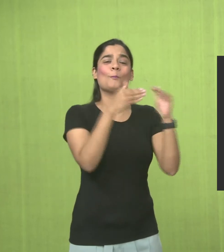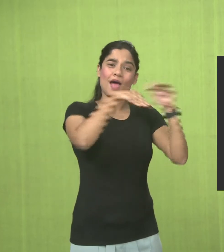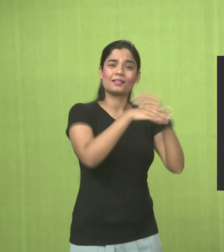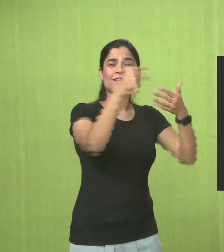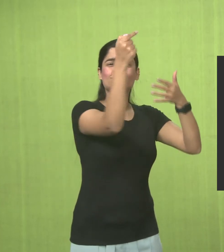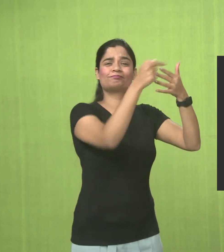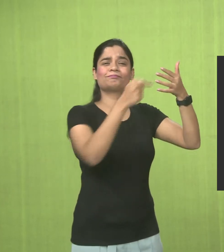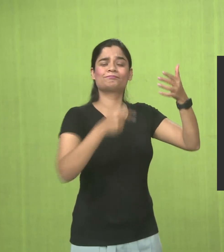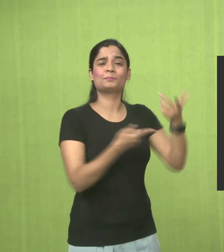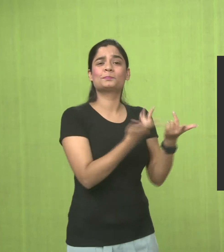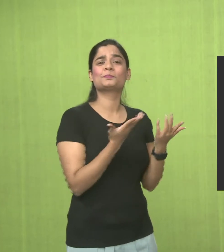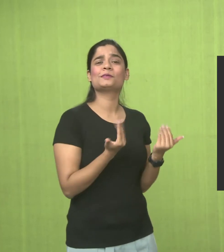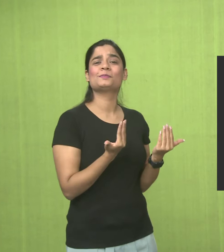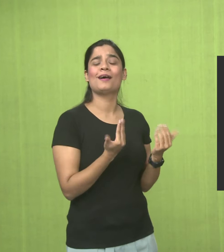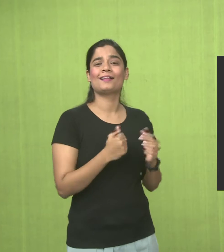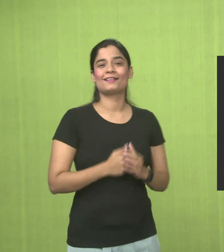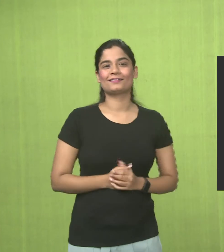Hence, it is a multidisciplinary approach.